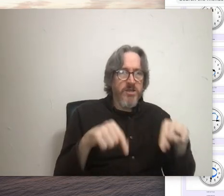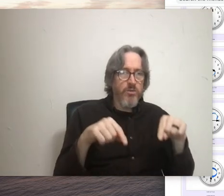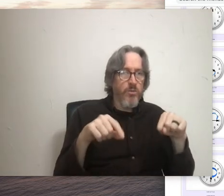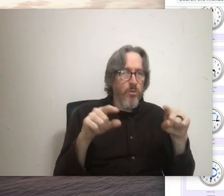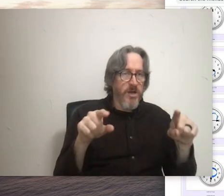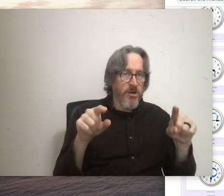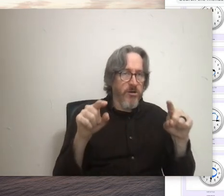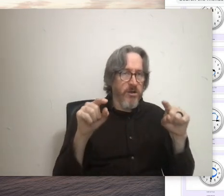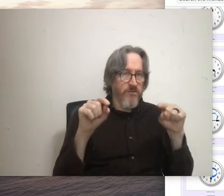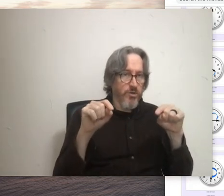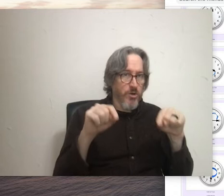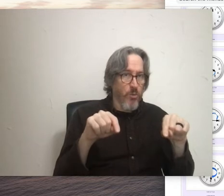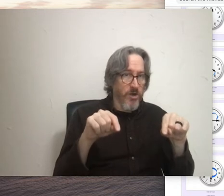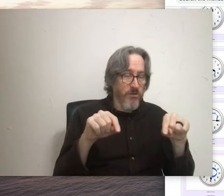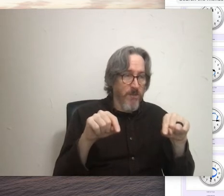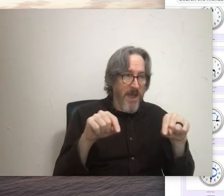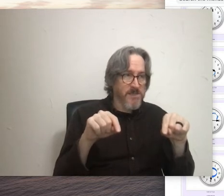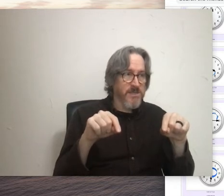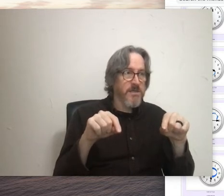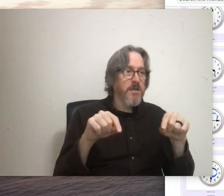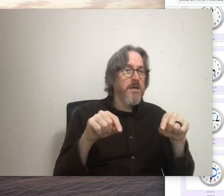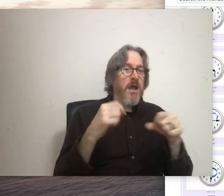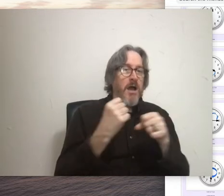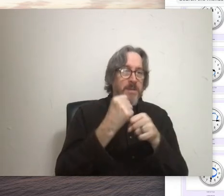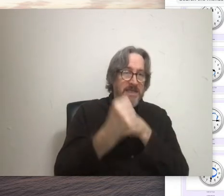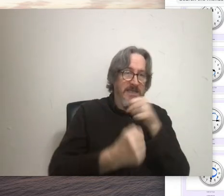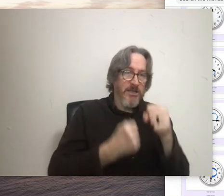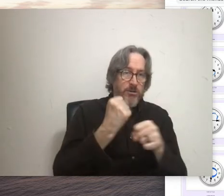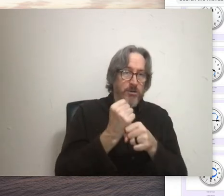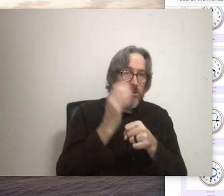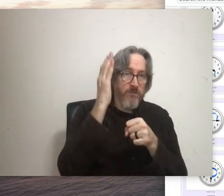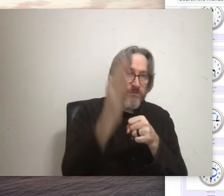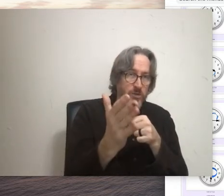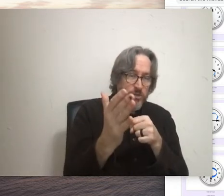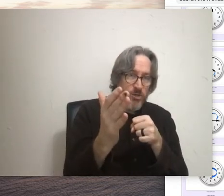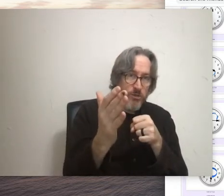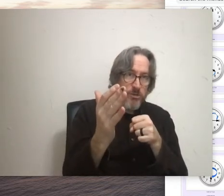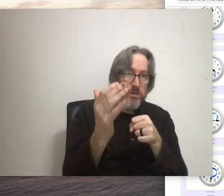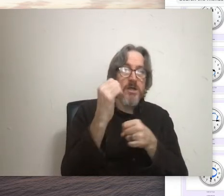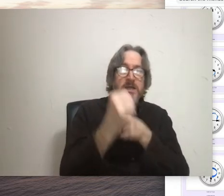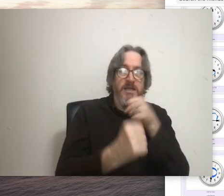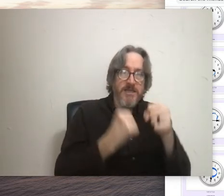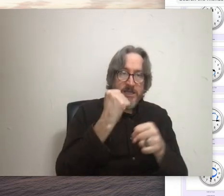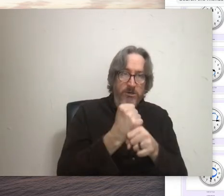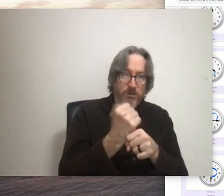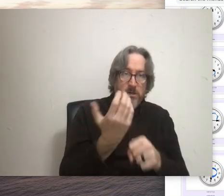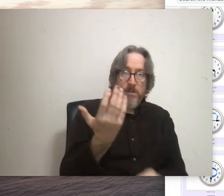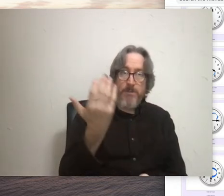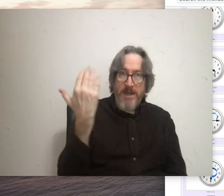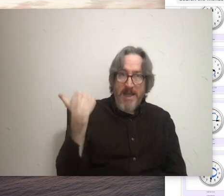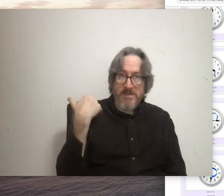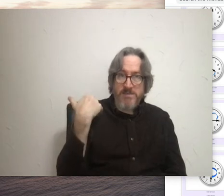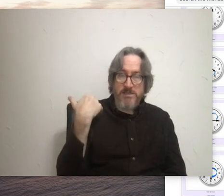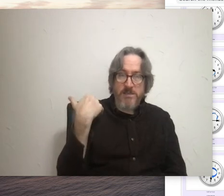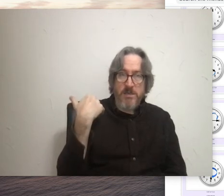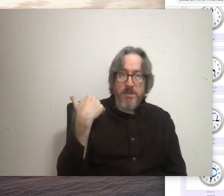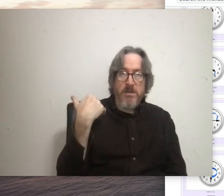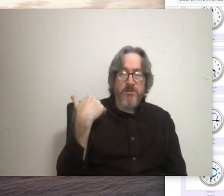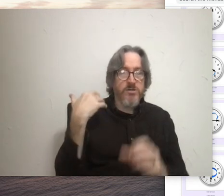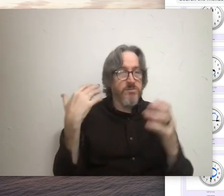We didn't really do 1 year in the future and 1 year in the past. Year, future, year,